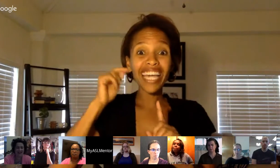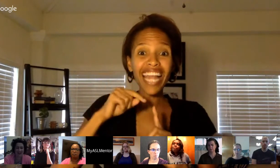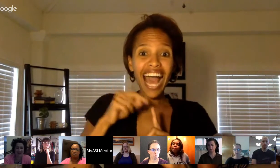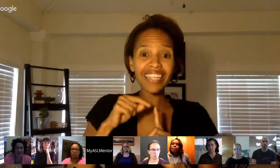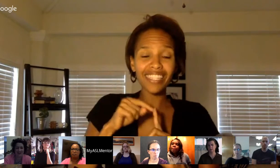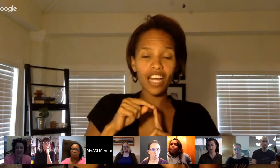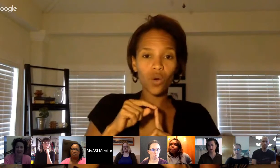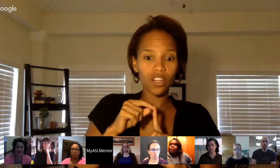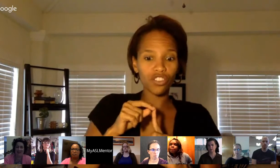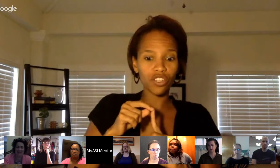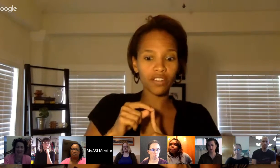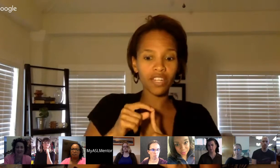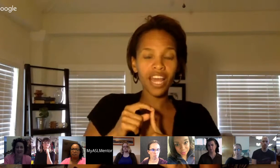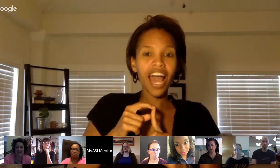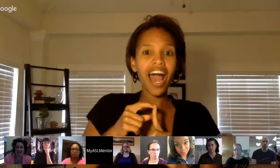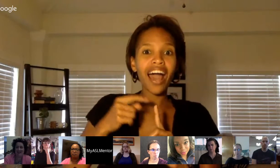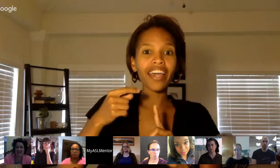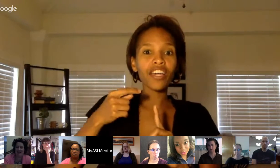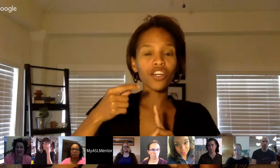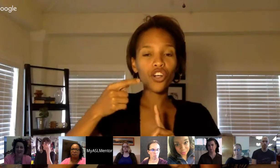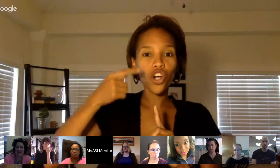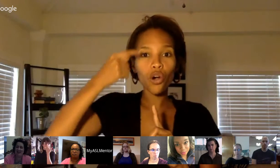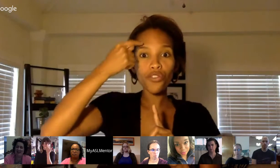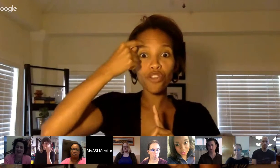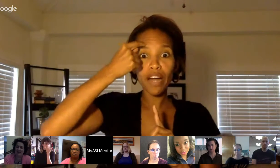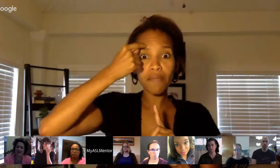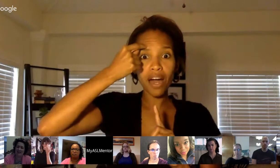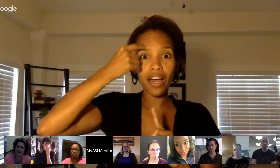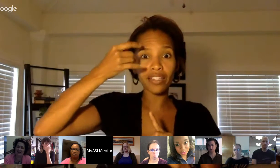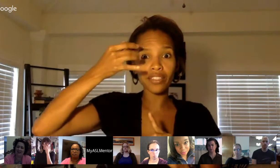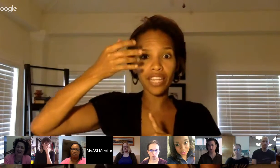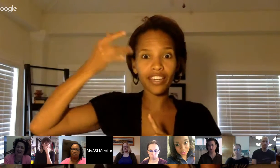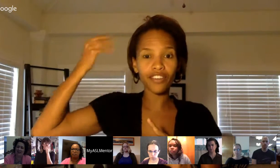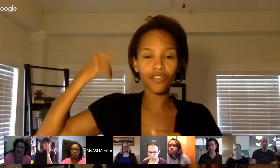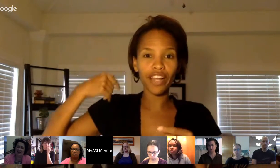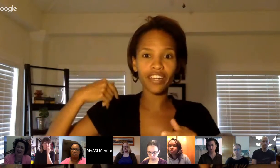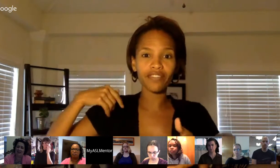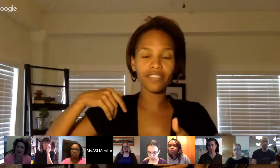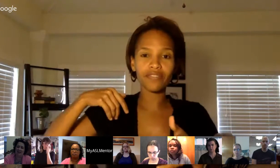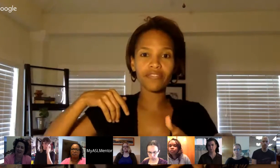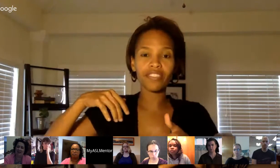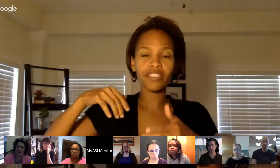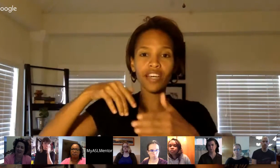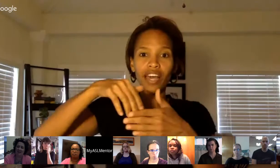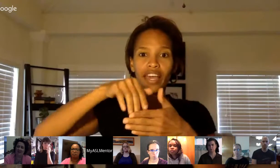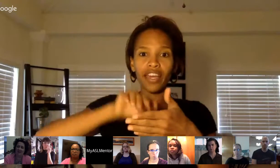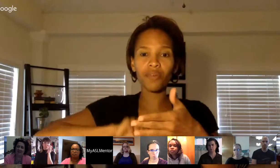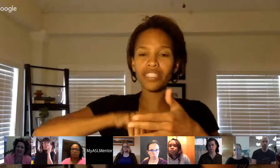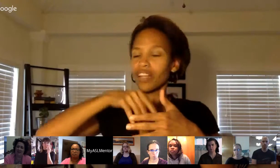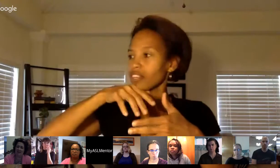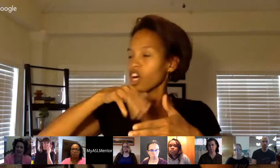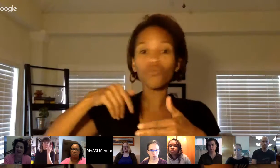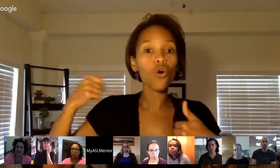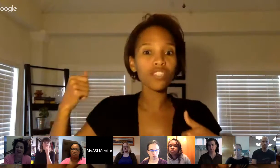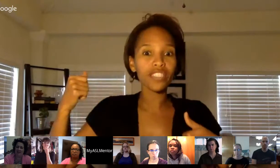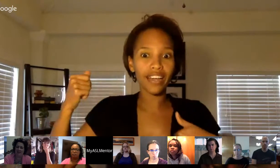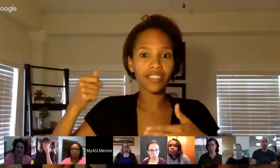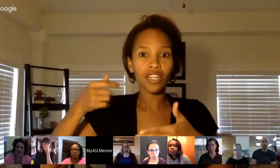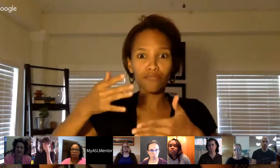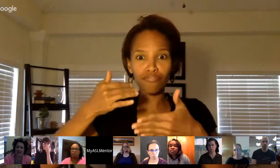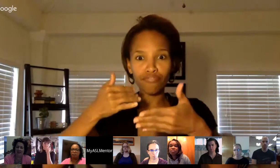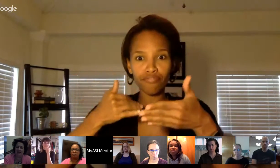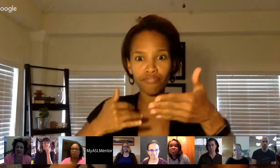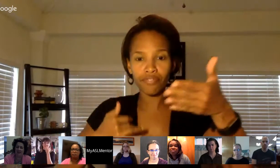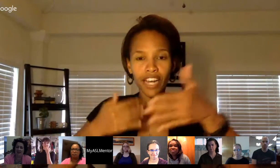when I get asked that question, I go through my mind like a what's that thing? A